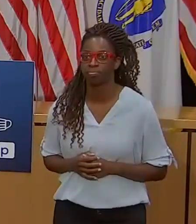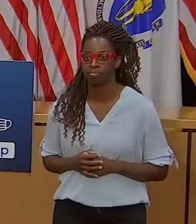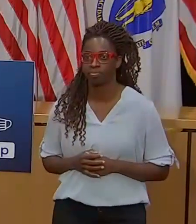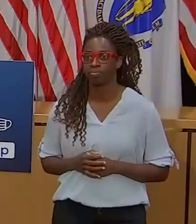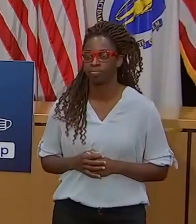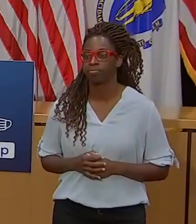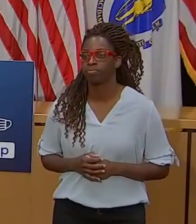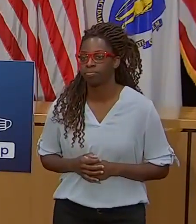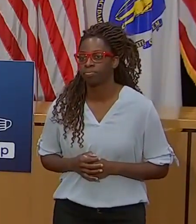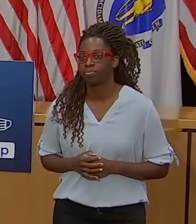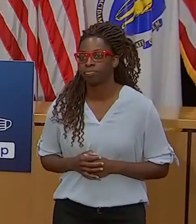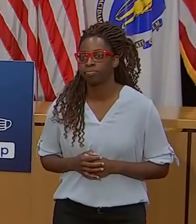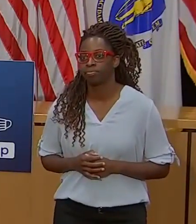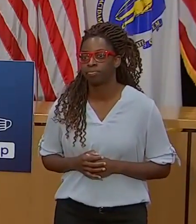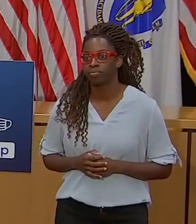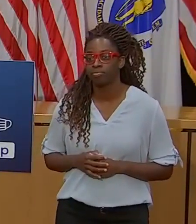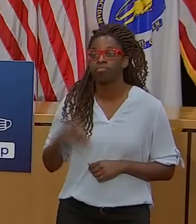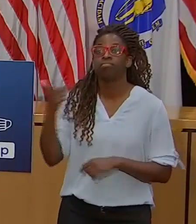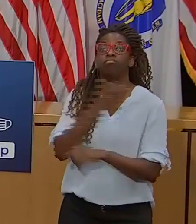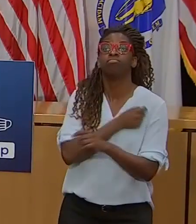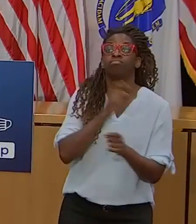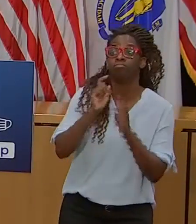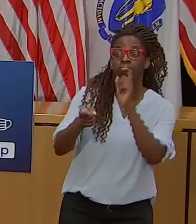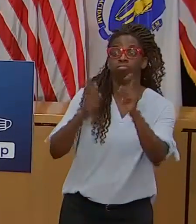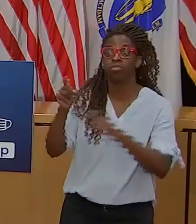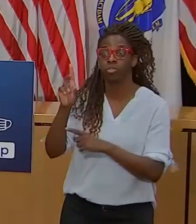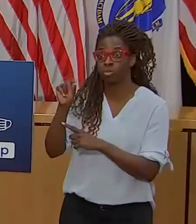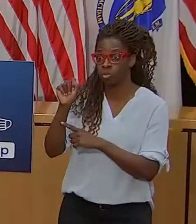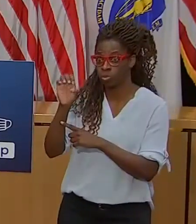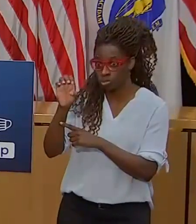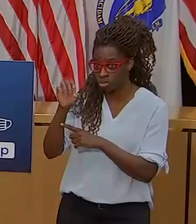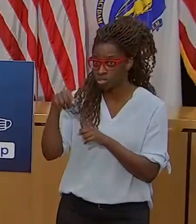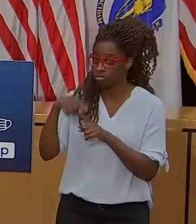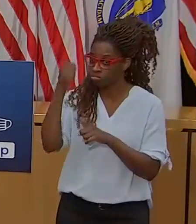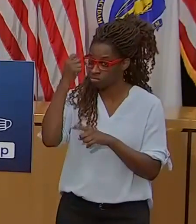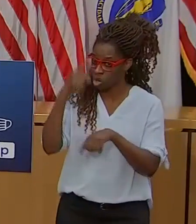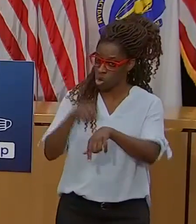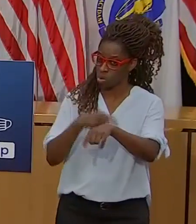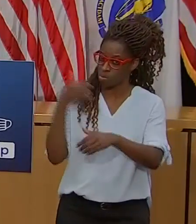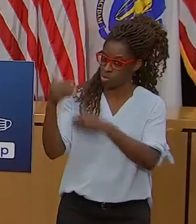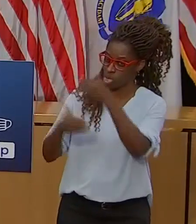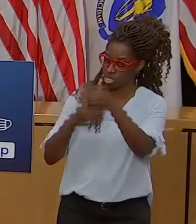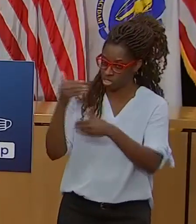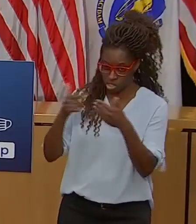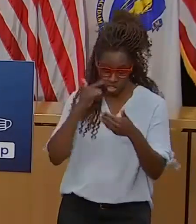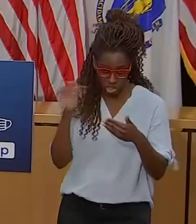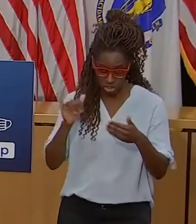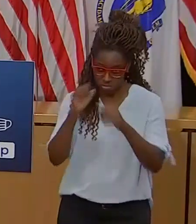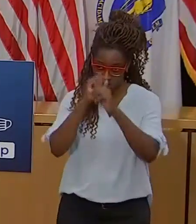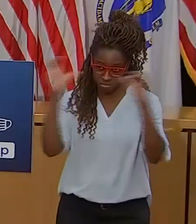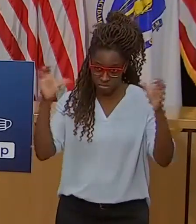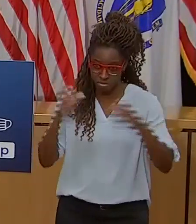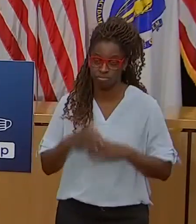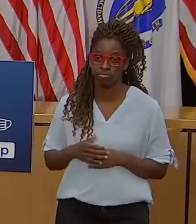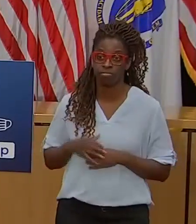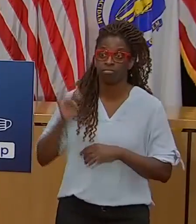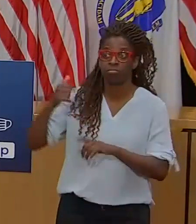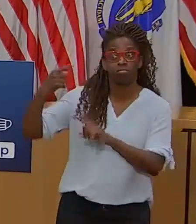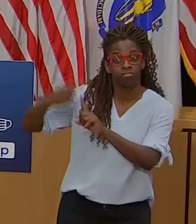Vaccine distribution will be a long process that plays out over several months, and these timelines could change based